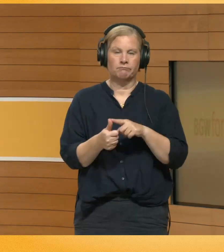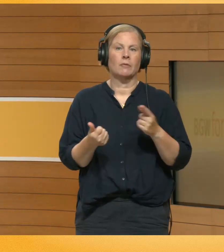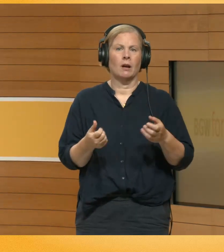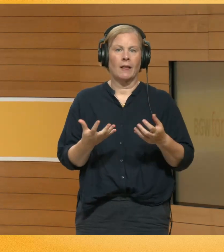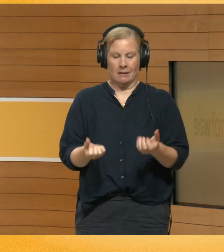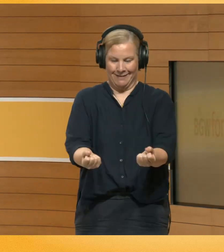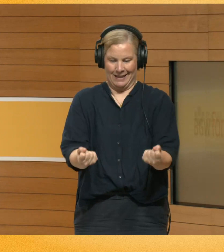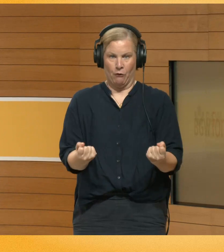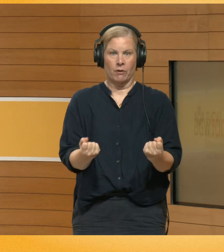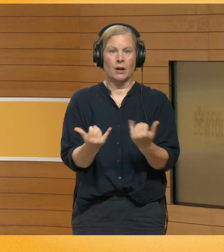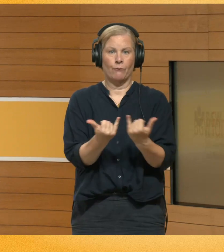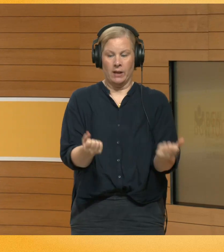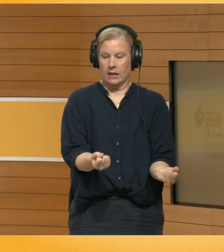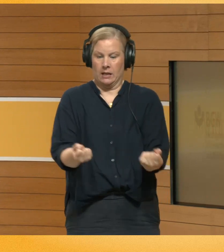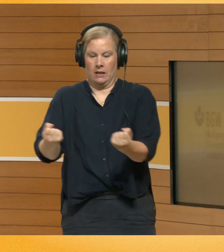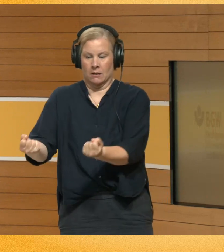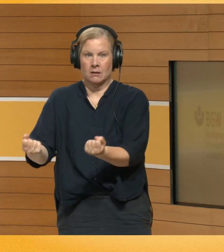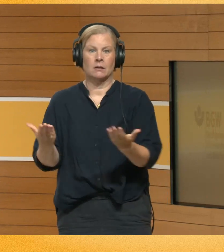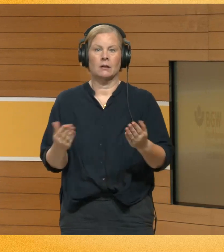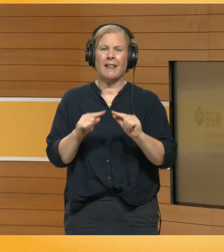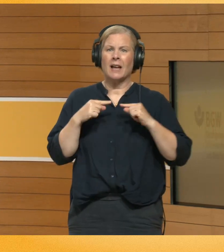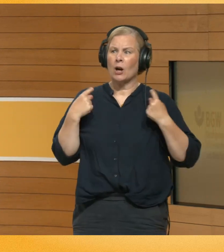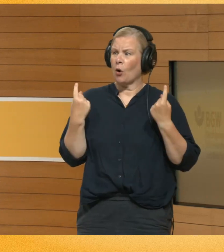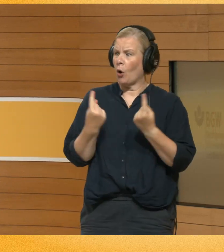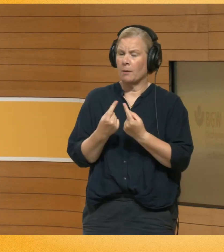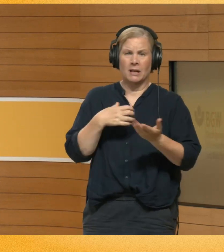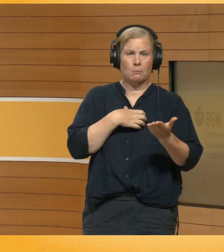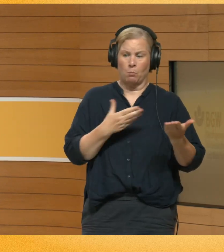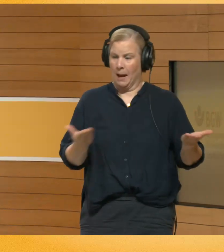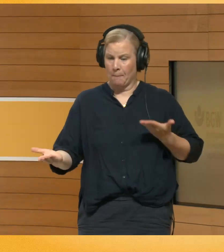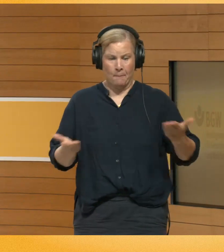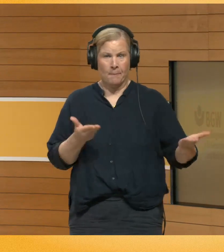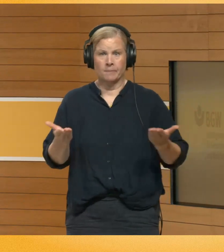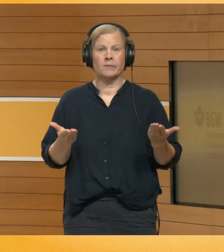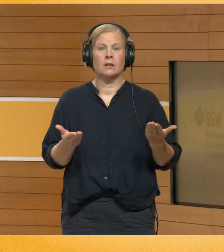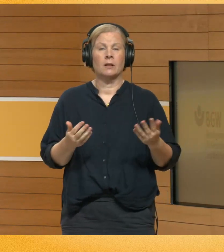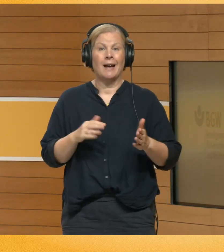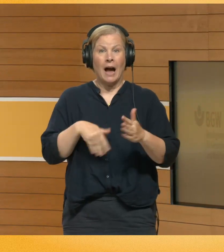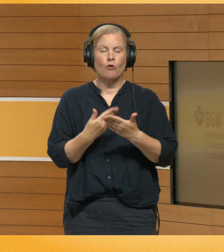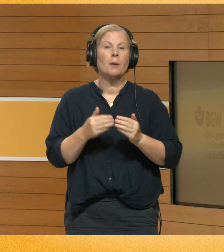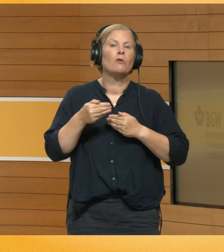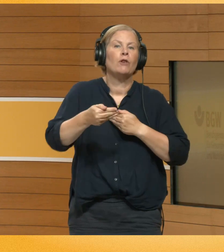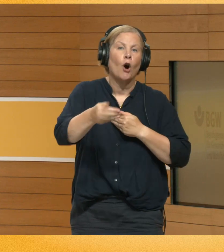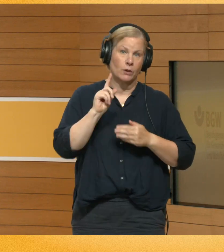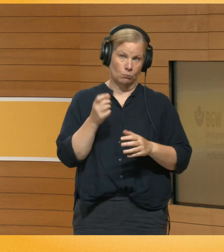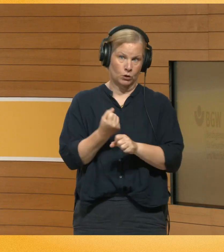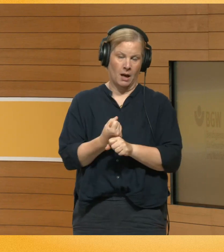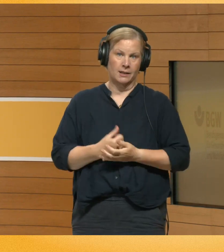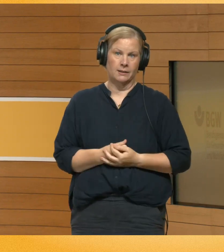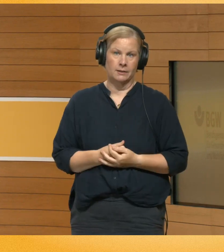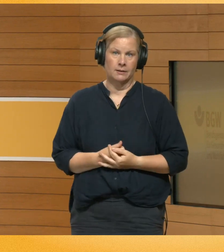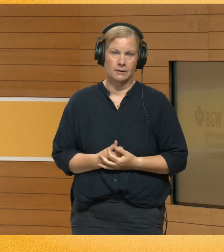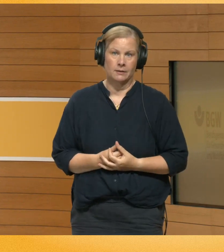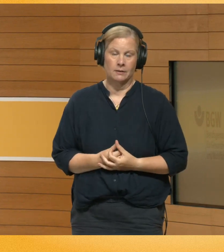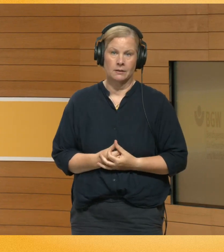space constraint, lighting, task frequency. If the patient does not collaborate, you might say, well,